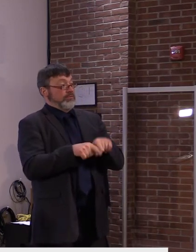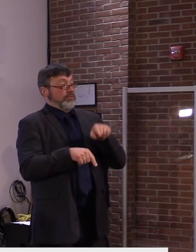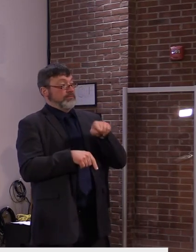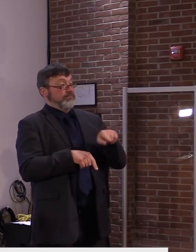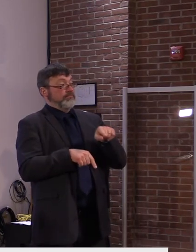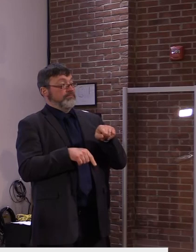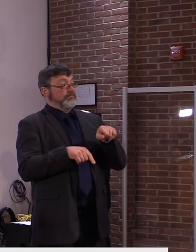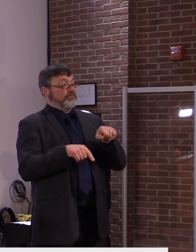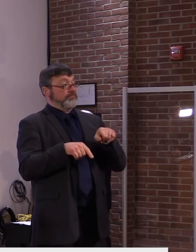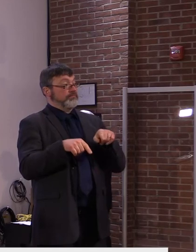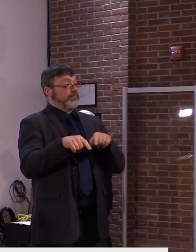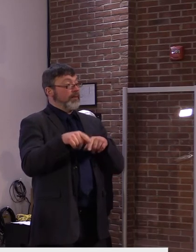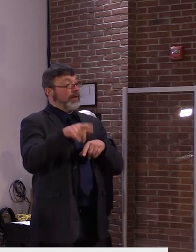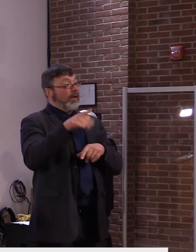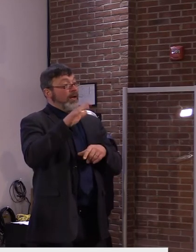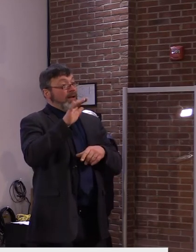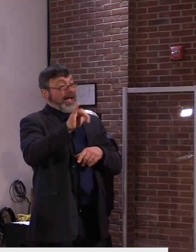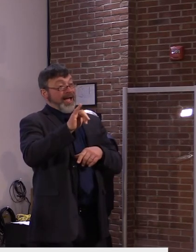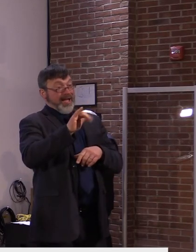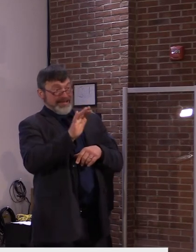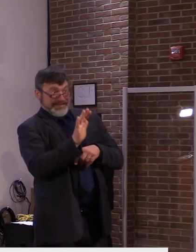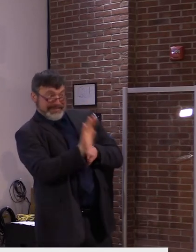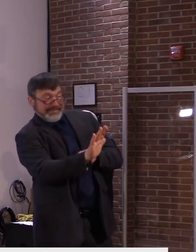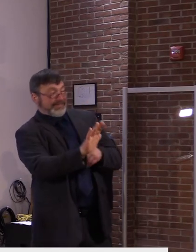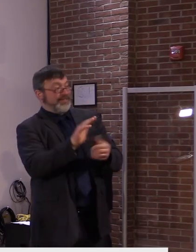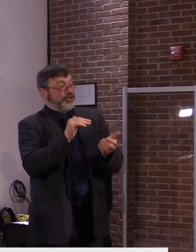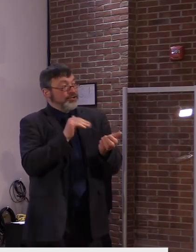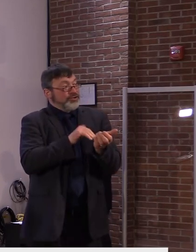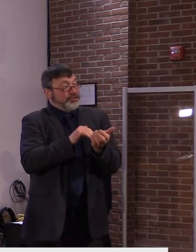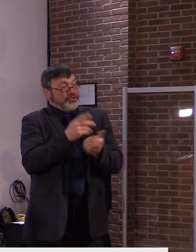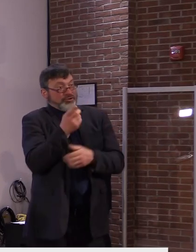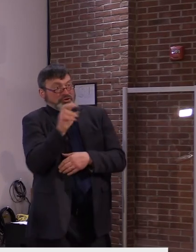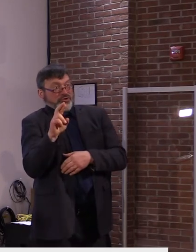community in a more national scene